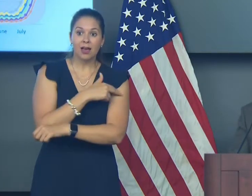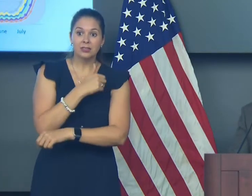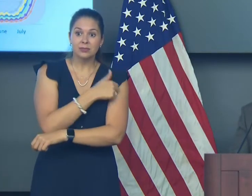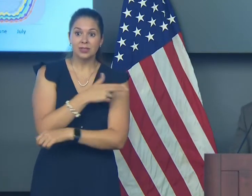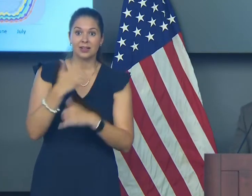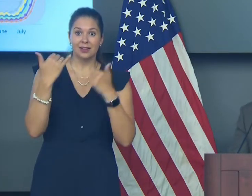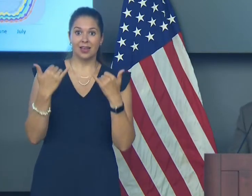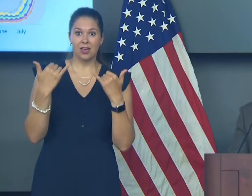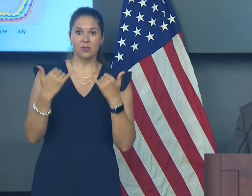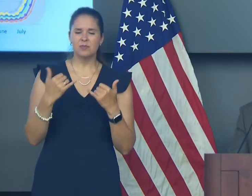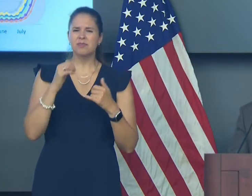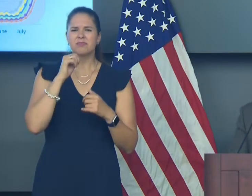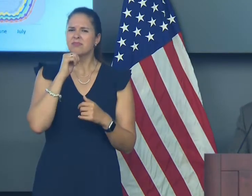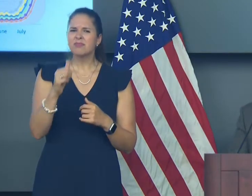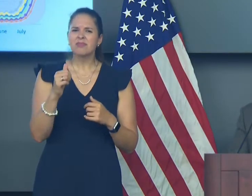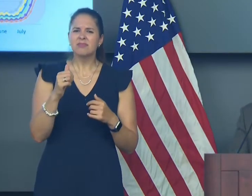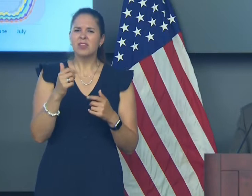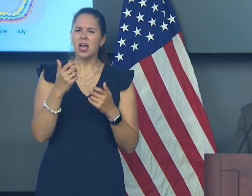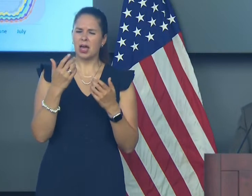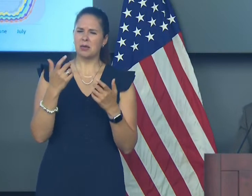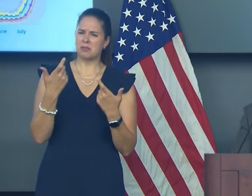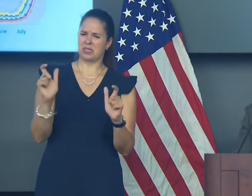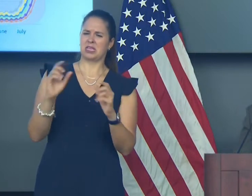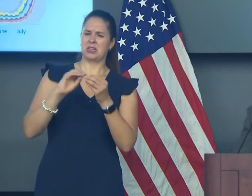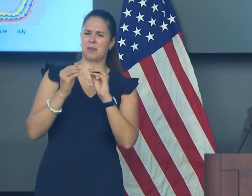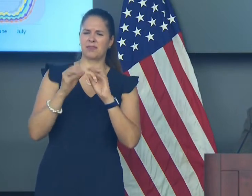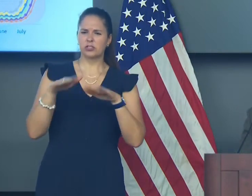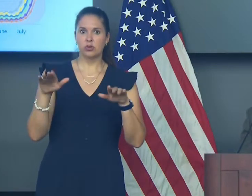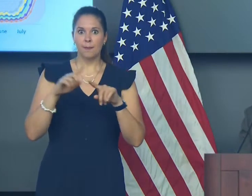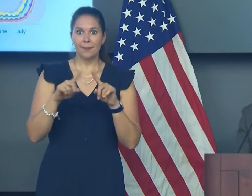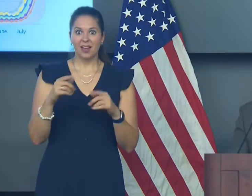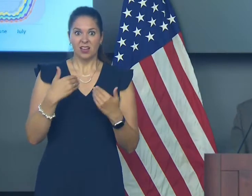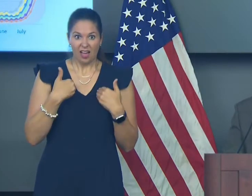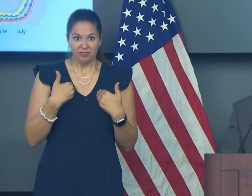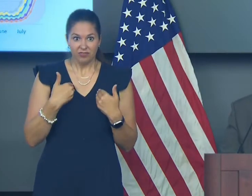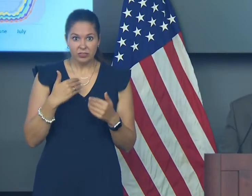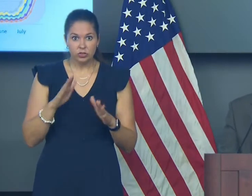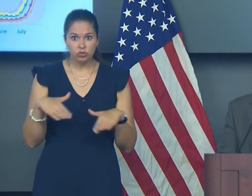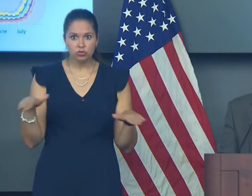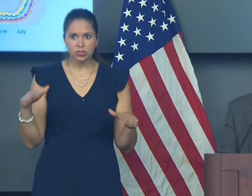now. They're not great numbers of children, but they are our children.